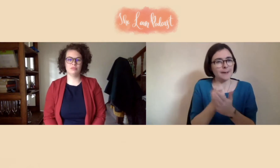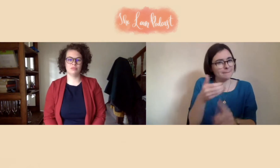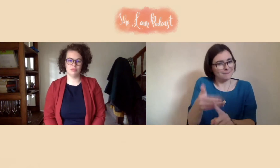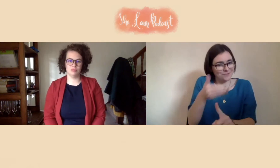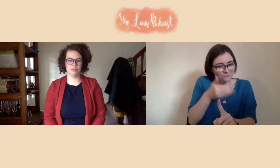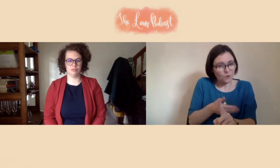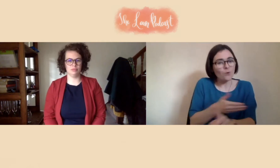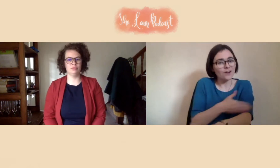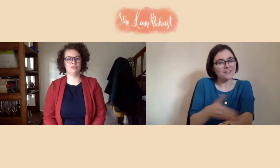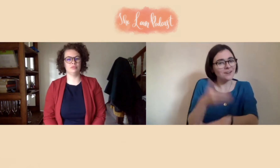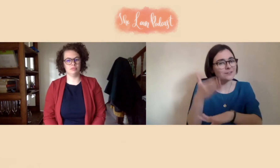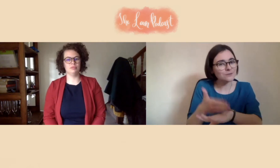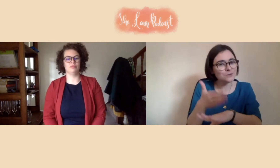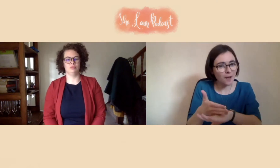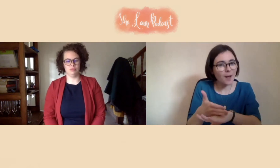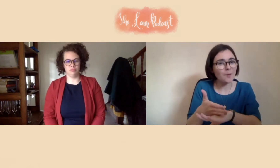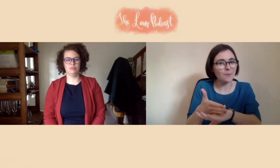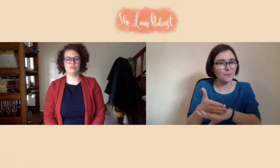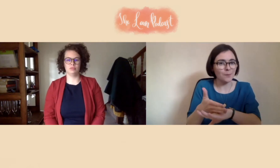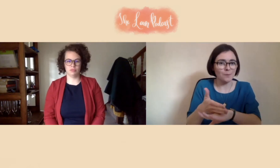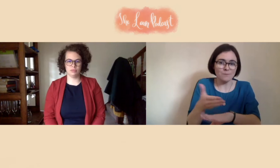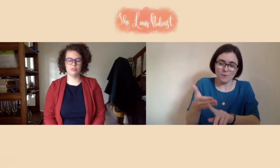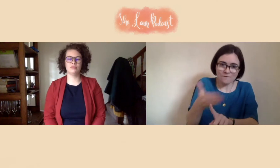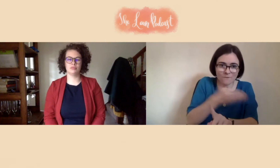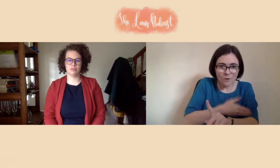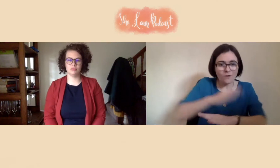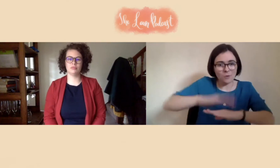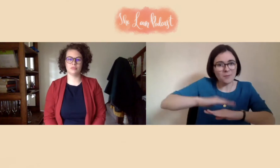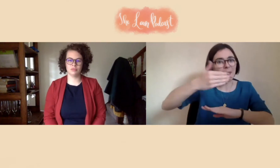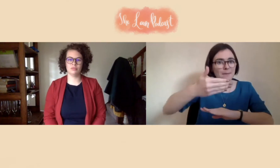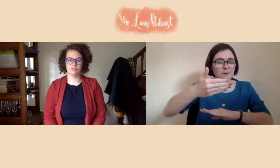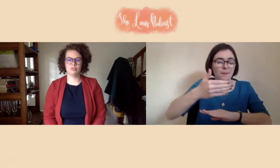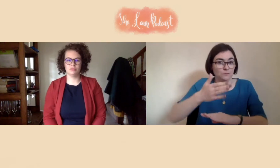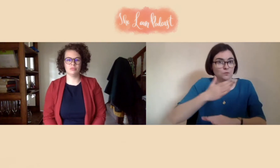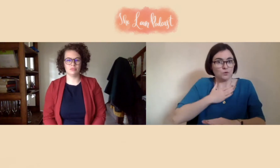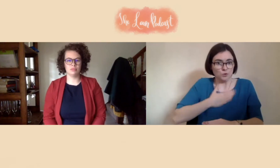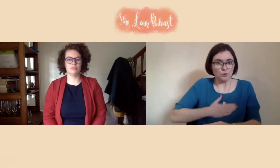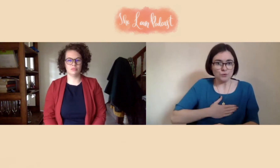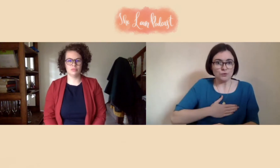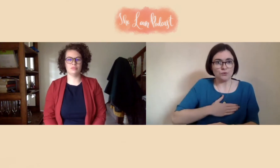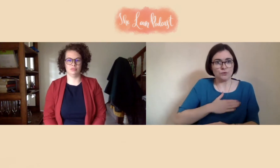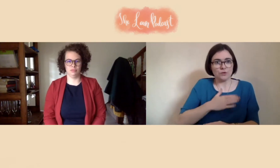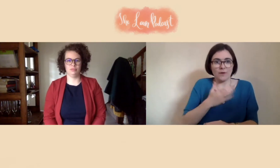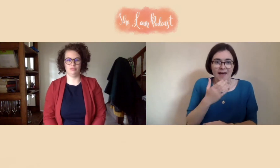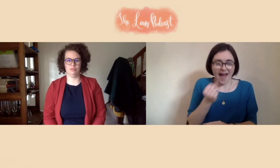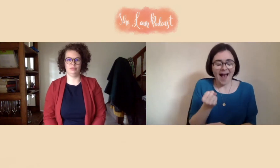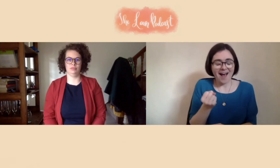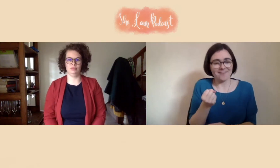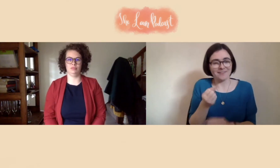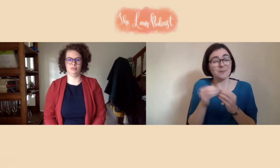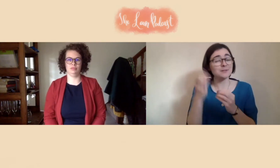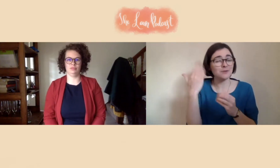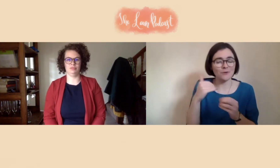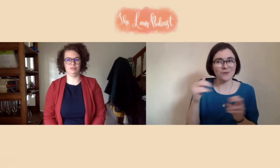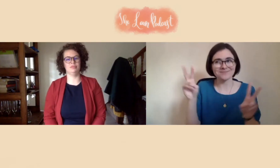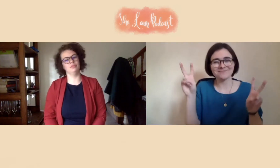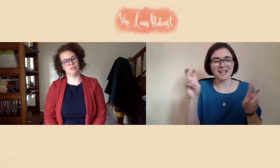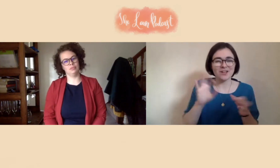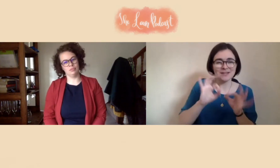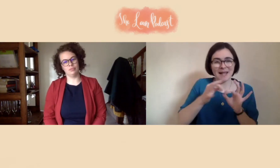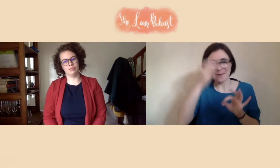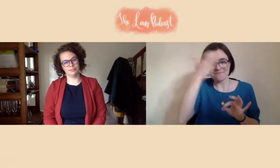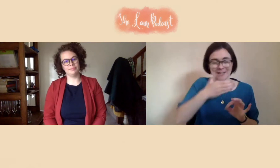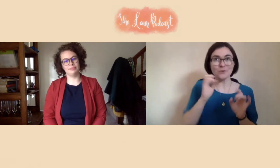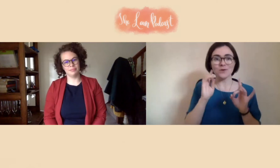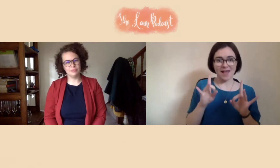actually do hop on a job on my laptop, just to make sure that I have, as I spoke about before, that kind of game face. You're ready,